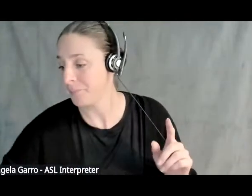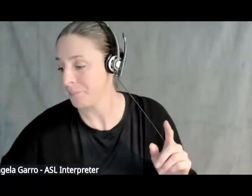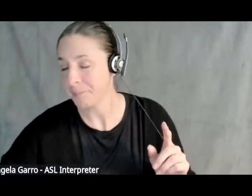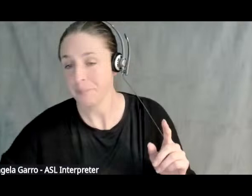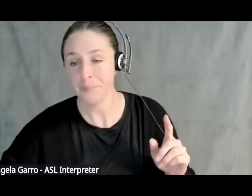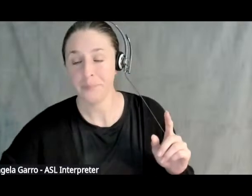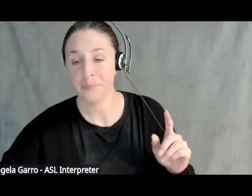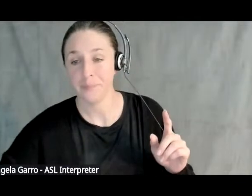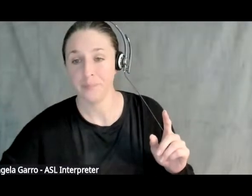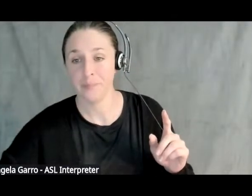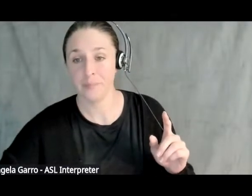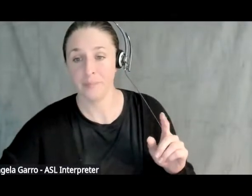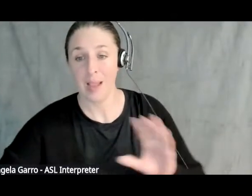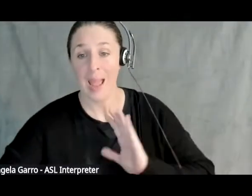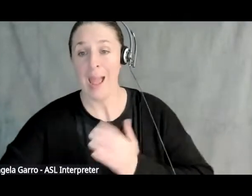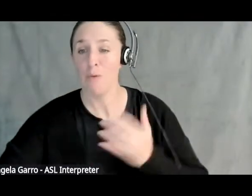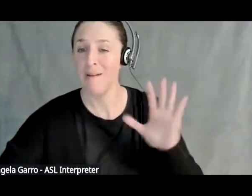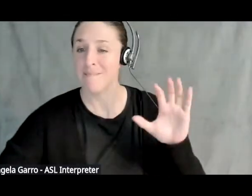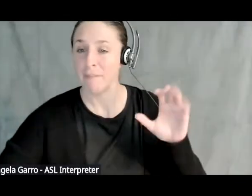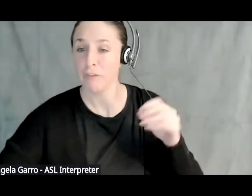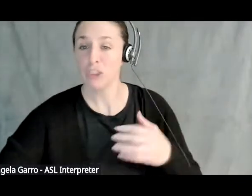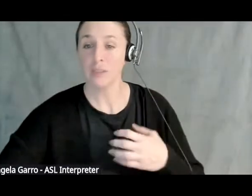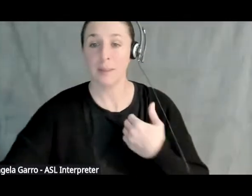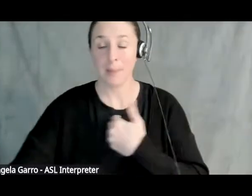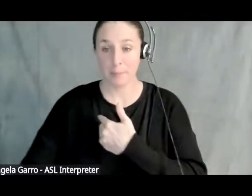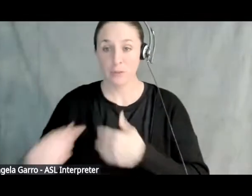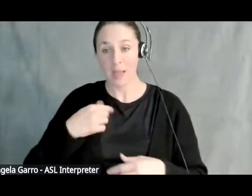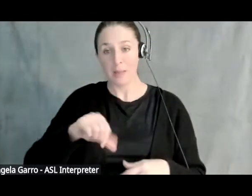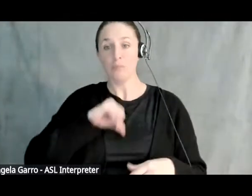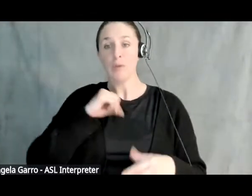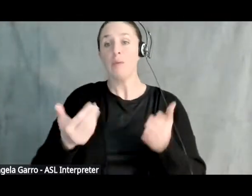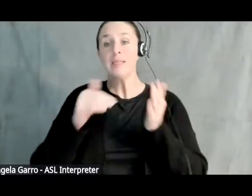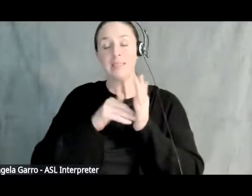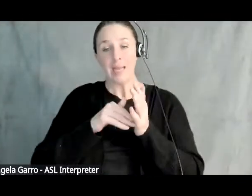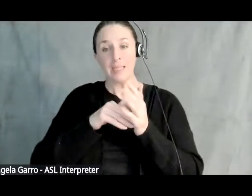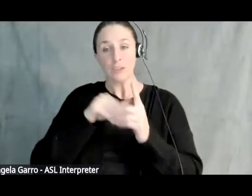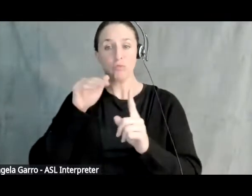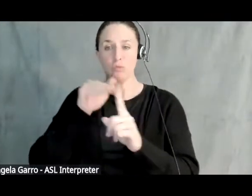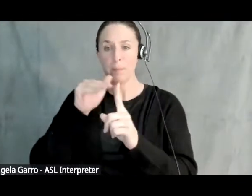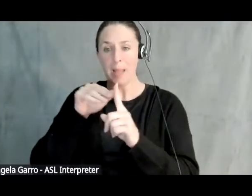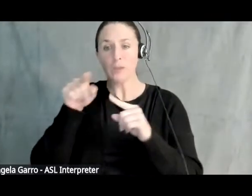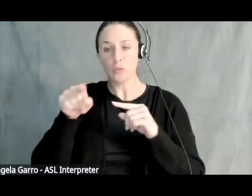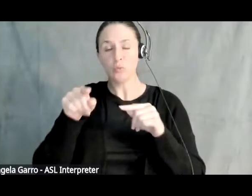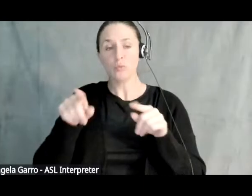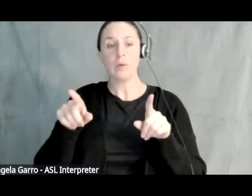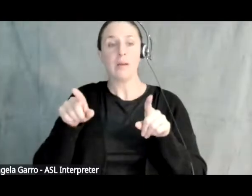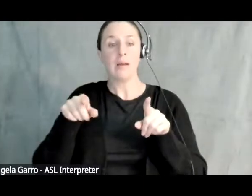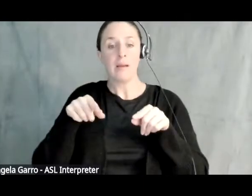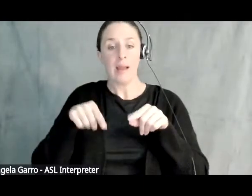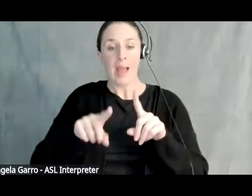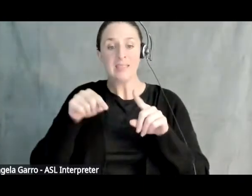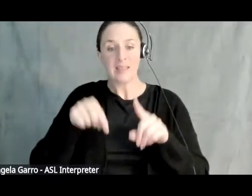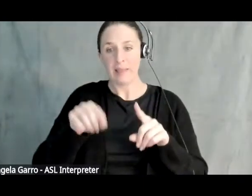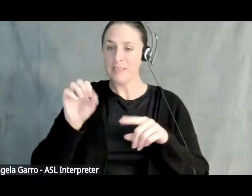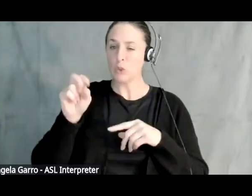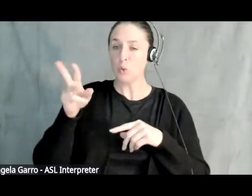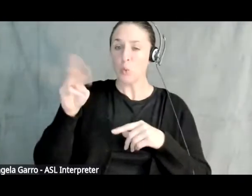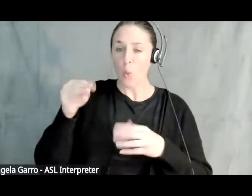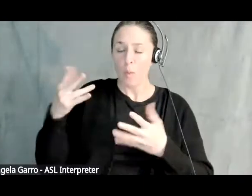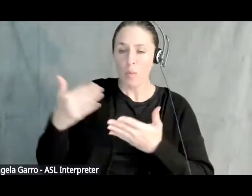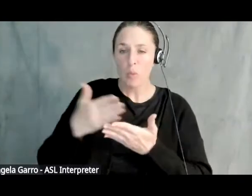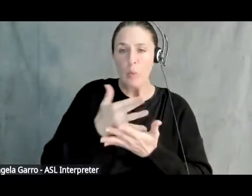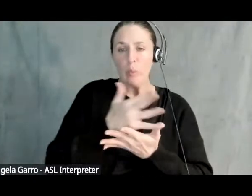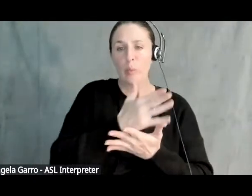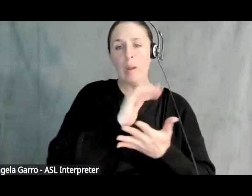members. I'm proud again to remind you that as this storm passes through our